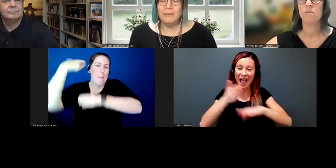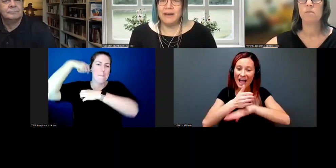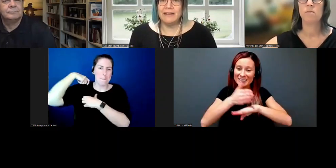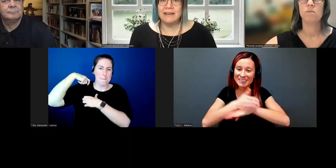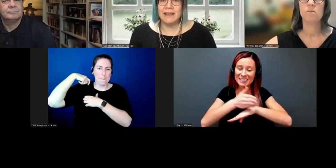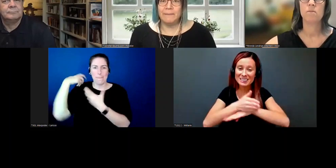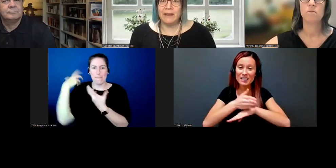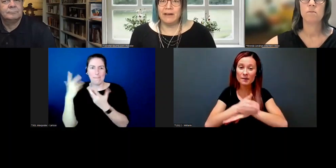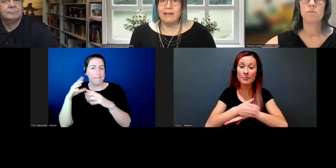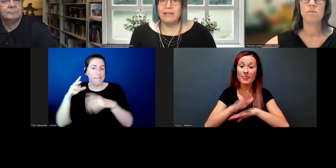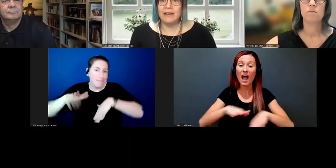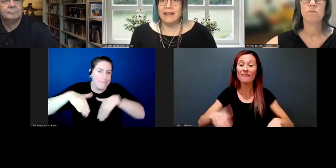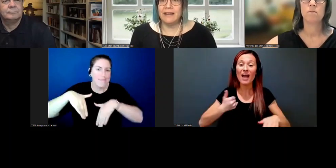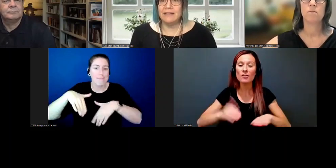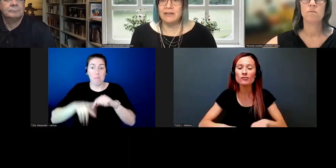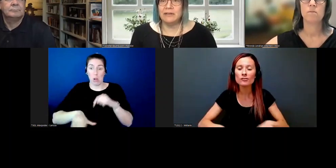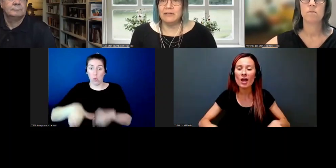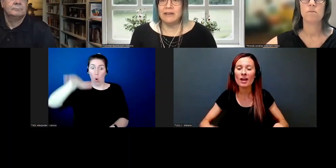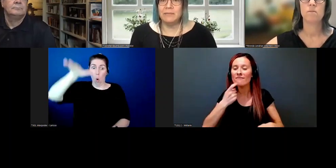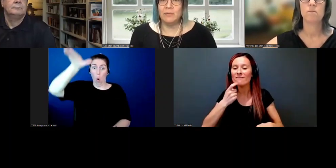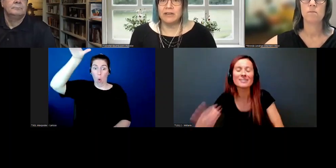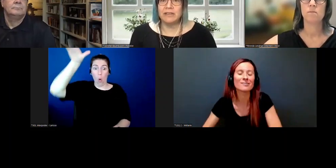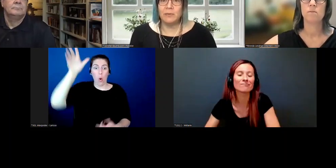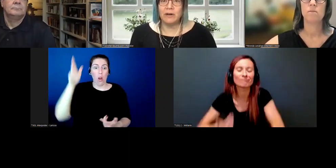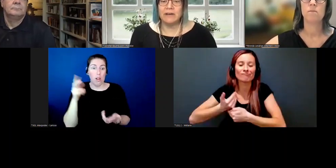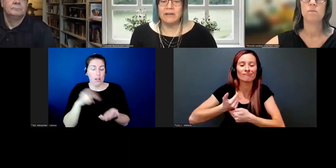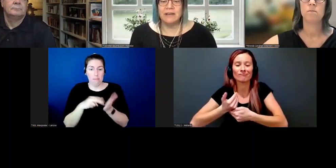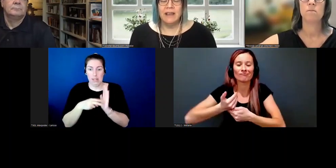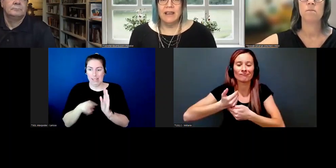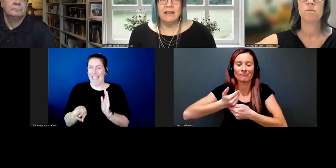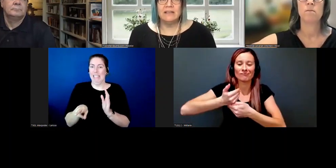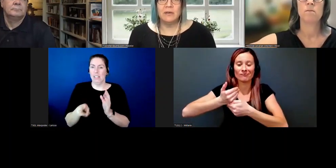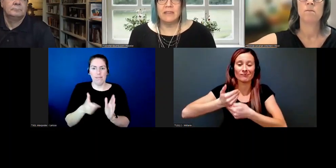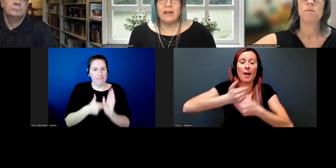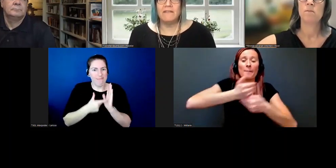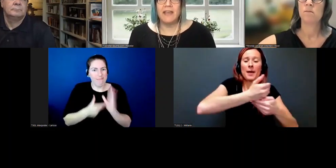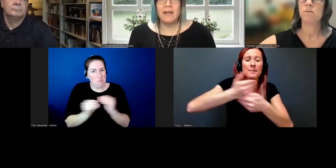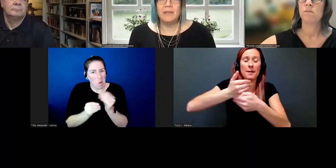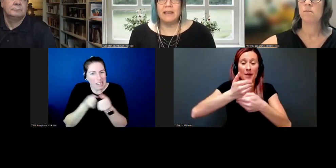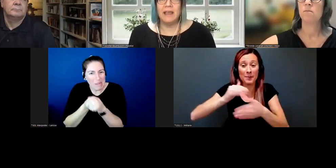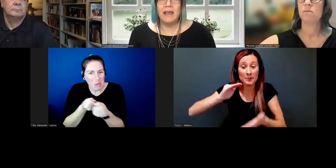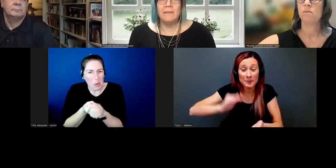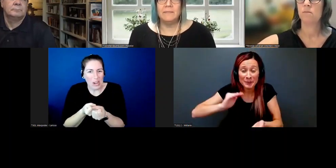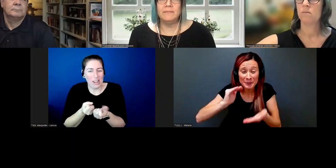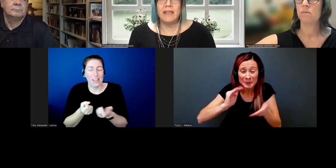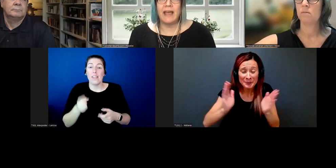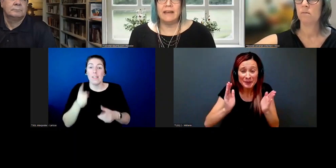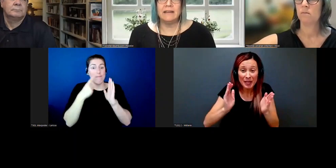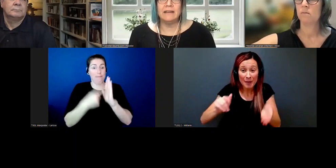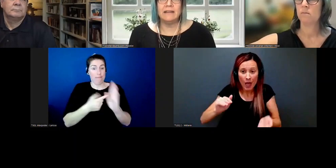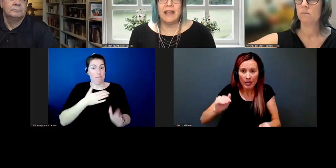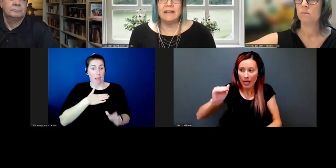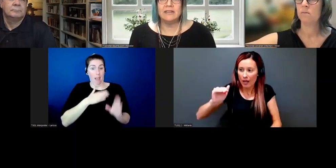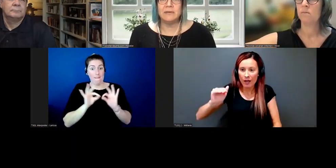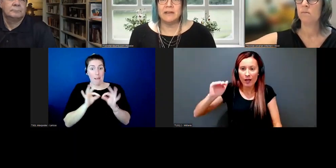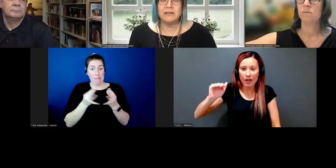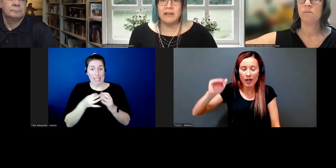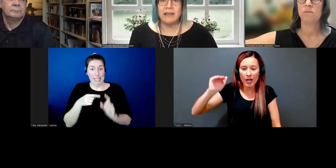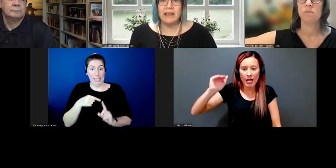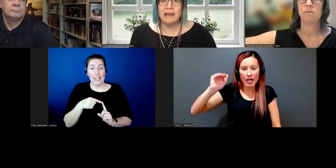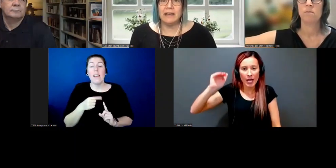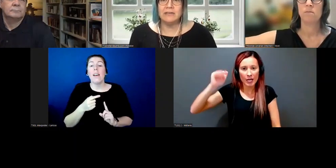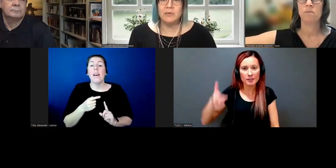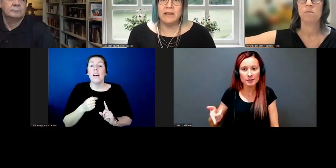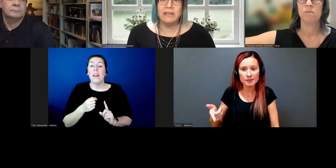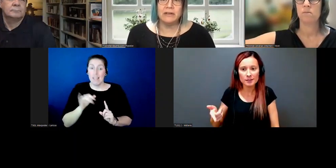around, but as they get bigger, they tend to need more supports. And so with our family, that situation really